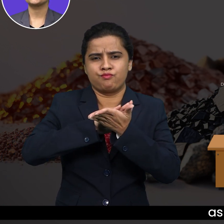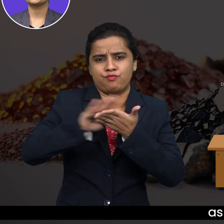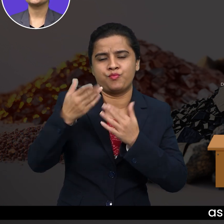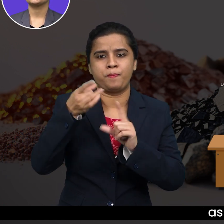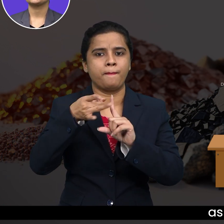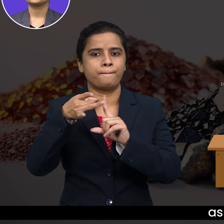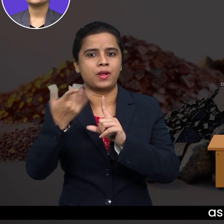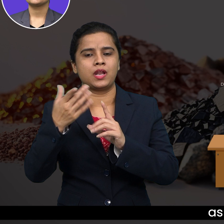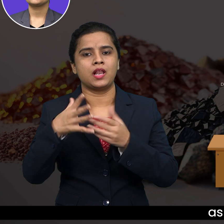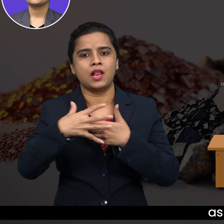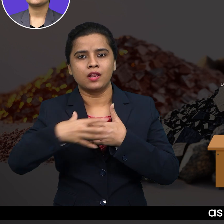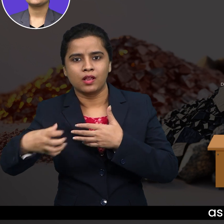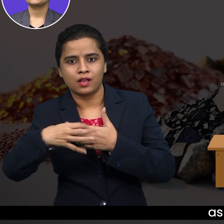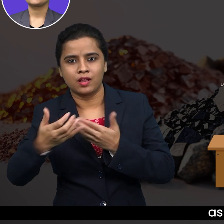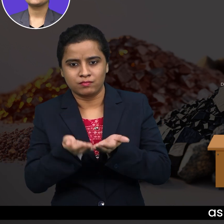distillate.